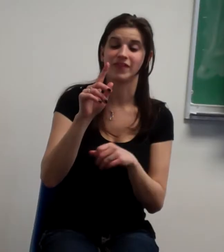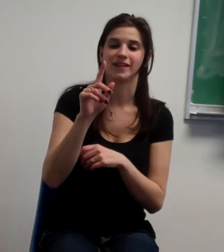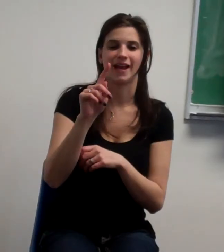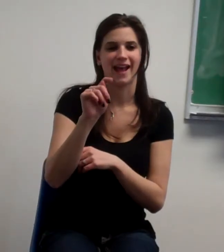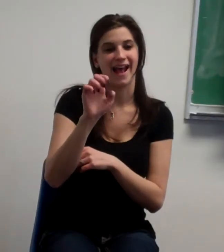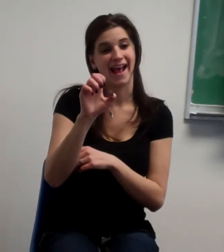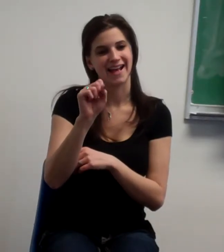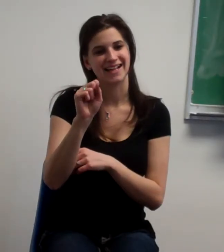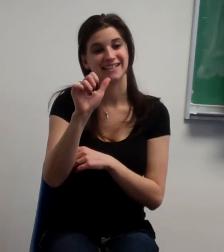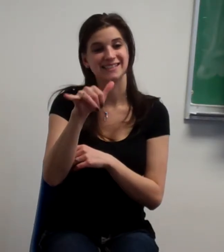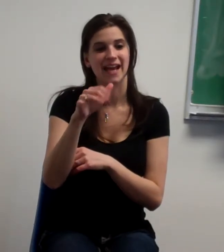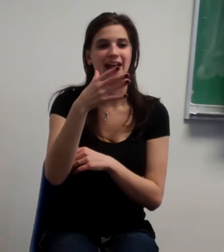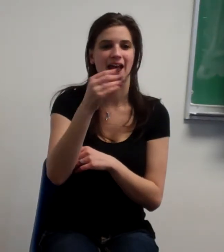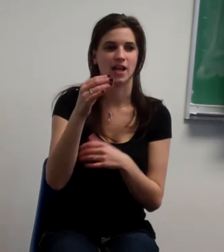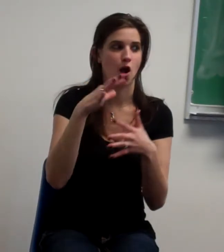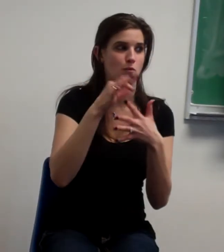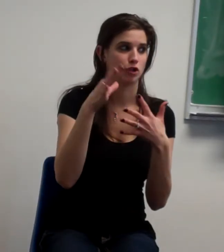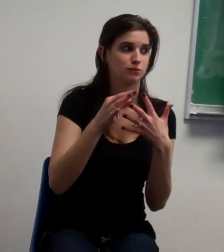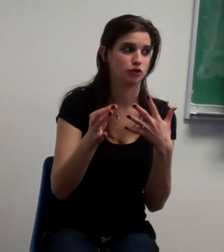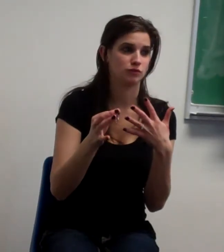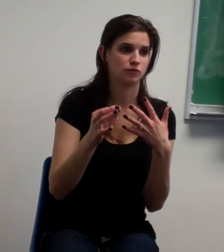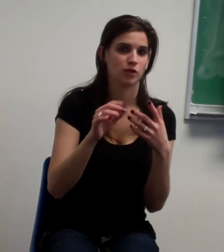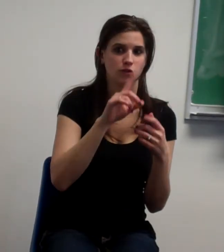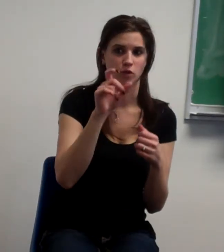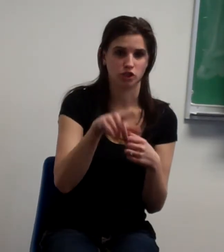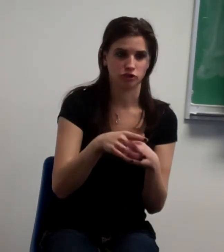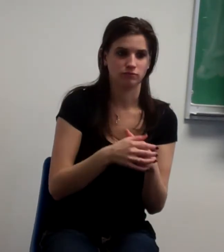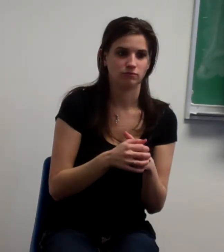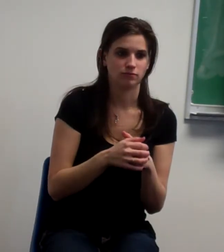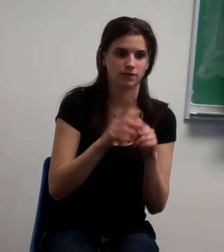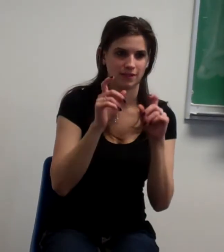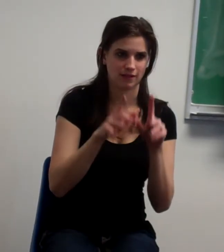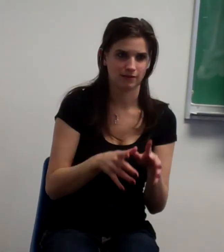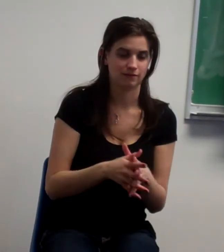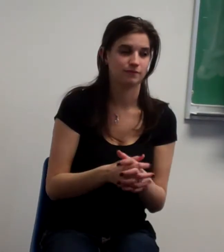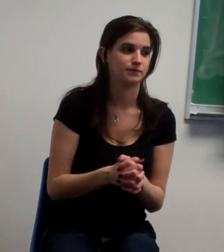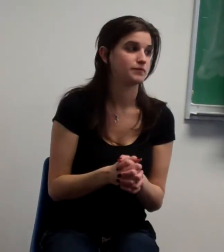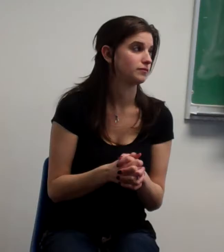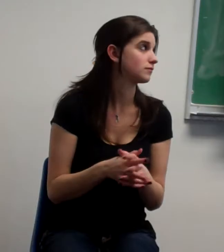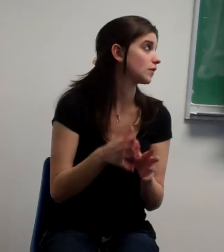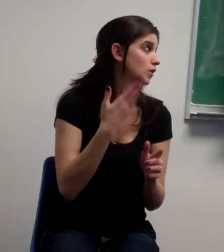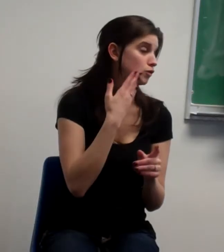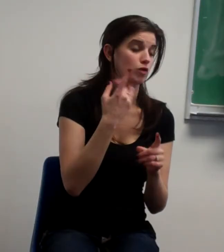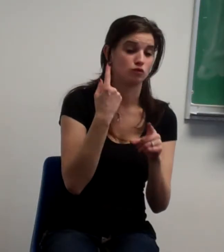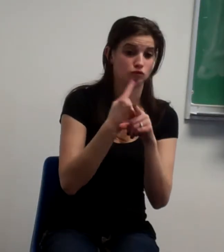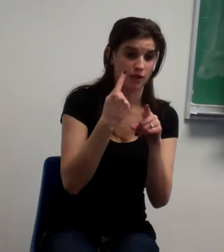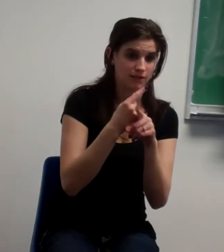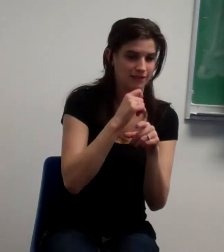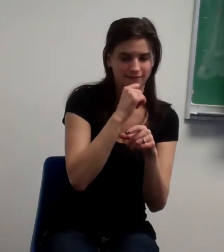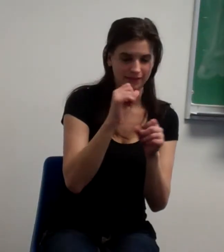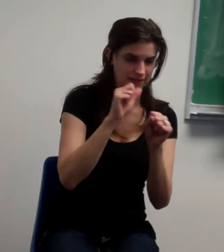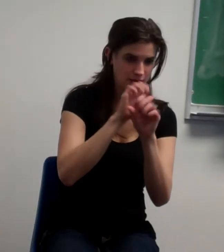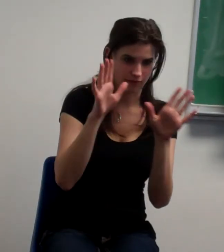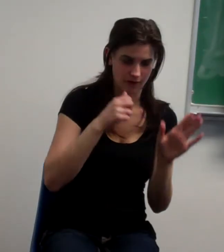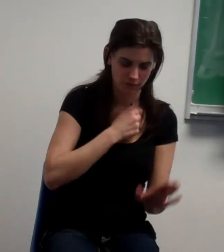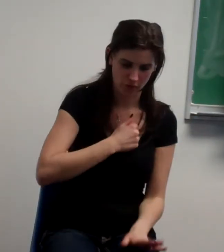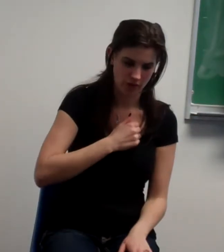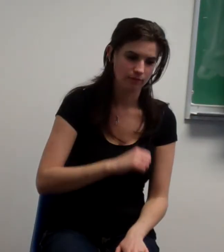questions will be in class and the essay is something we take. Turn in. Yeah. Okay. Good. I'm sorry. I didn't clarify that. Yes, that's correct. Any other